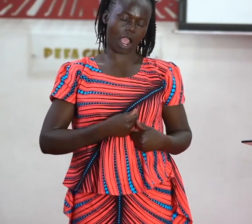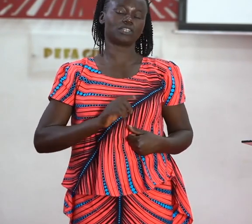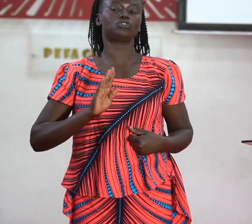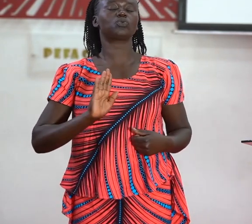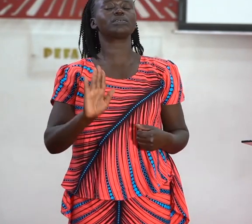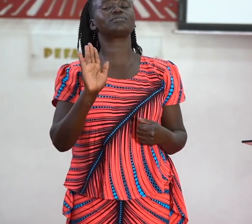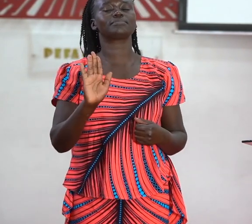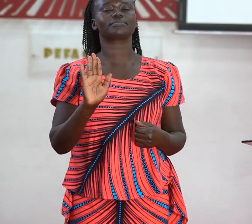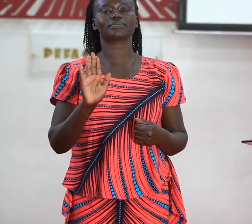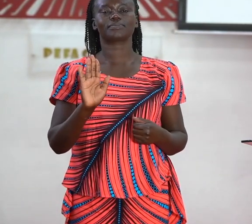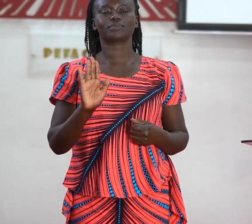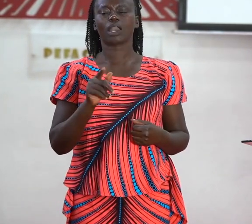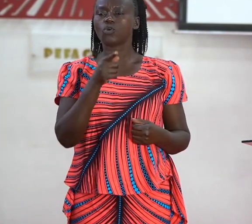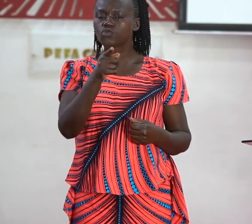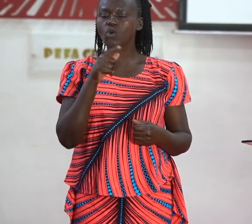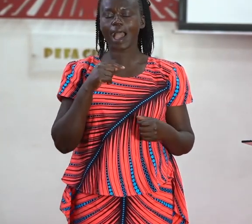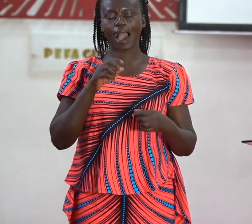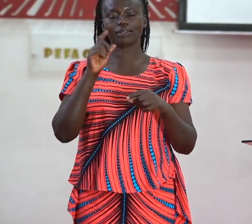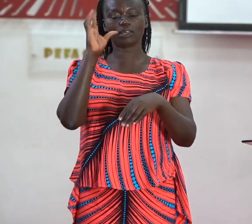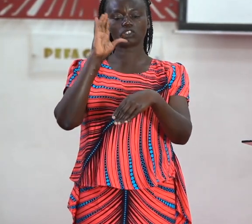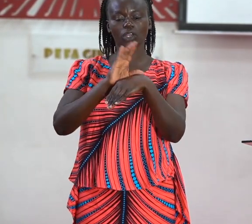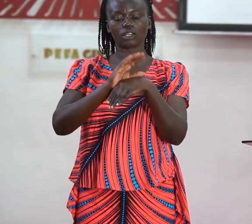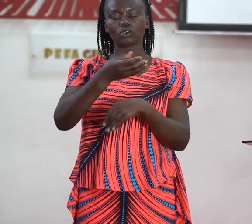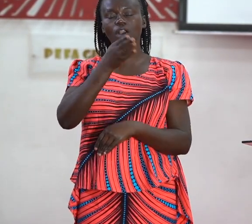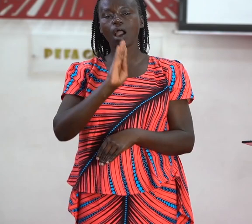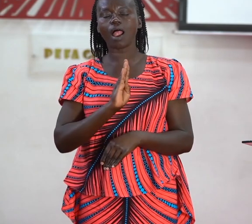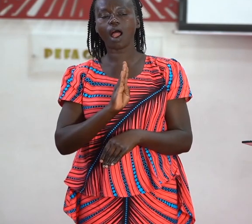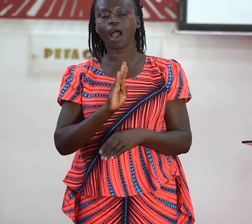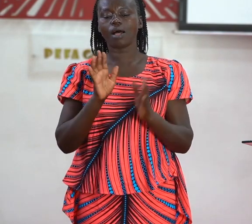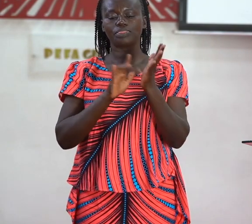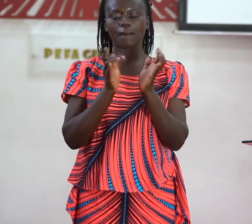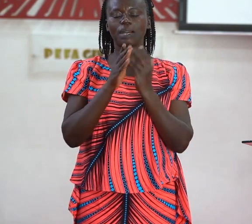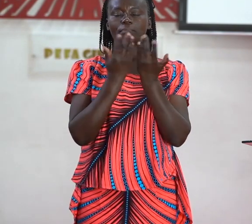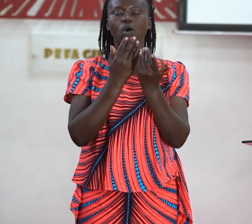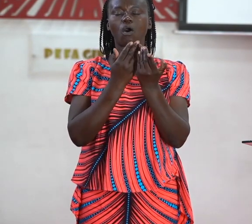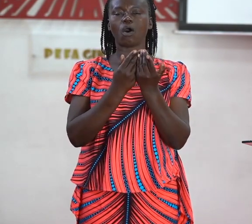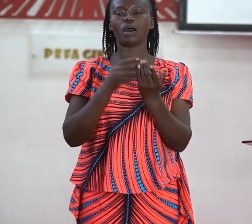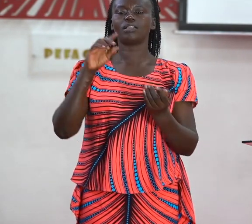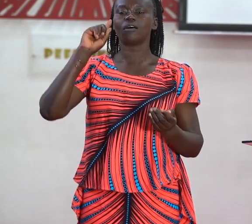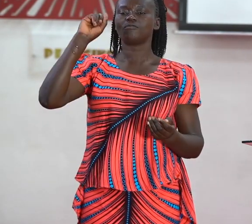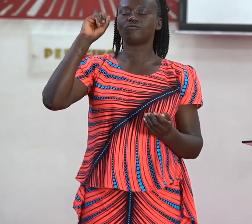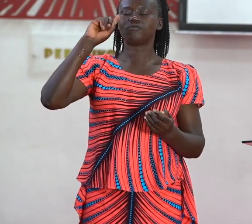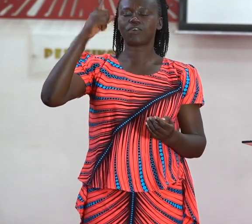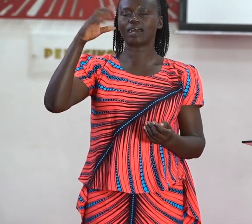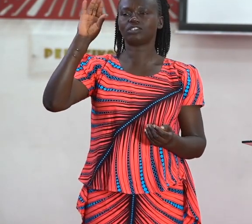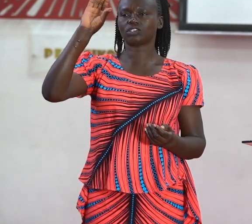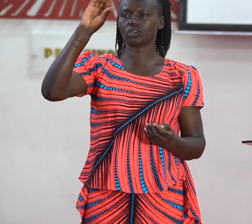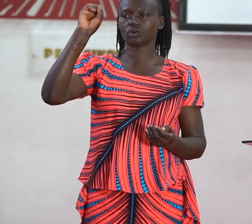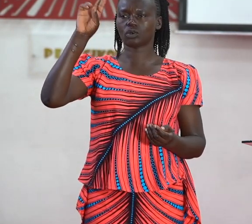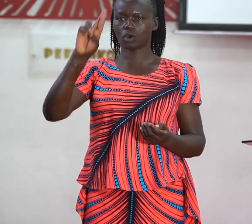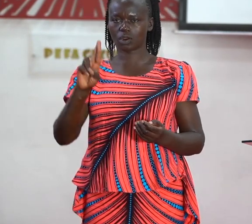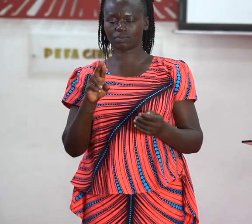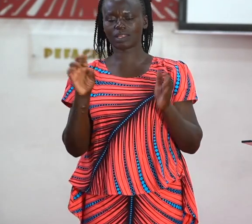in your heart. You are the temple of God. In the book of 1 Corinthians, chapter 3 and